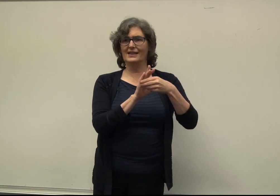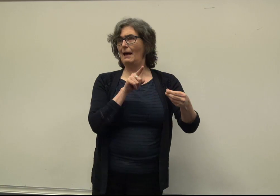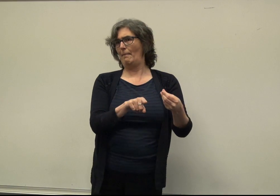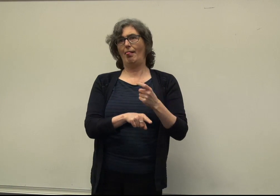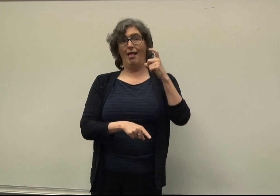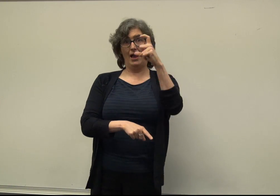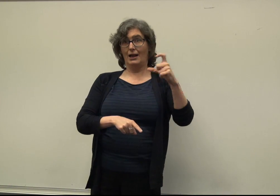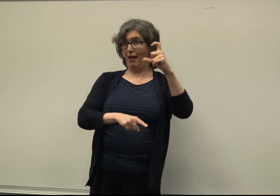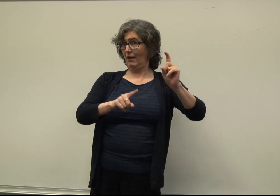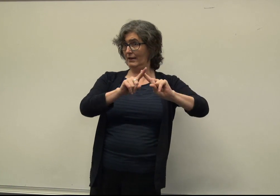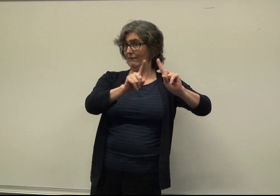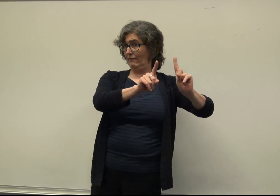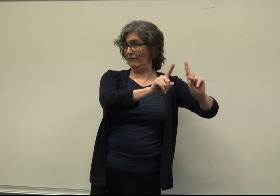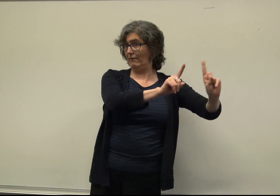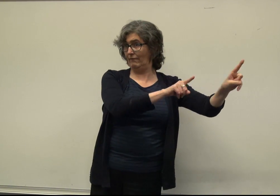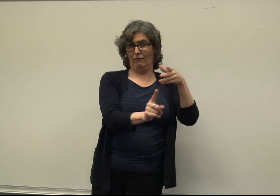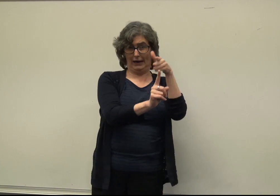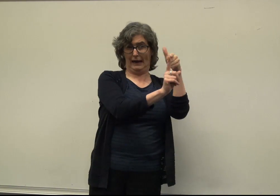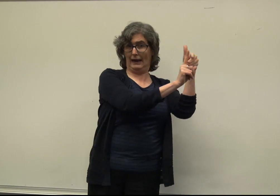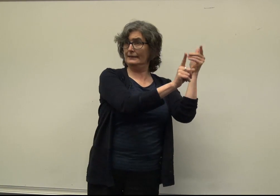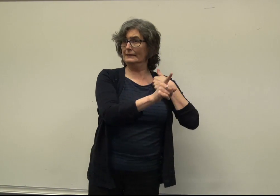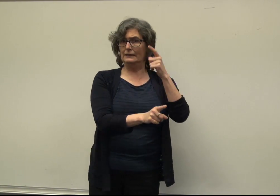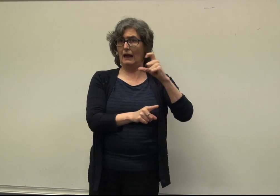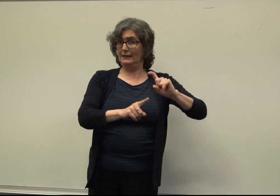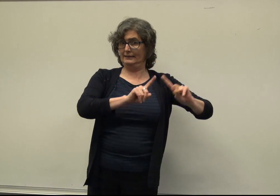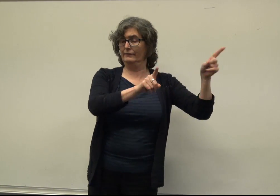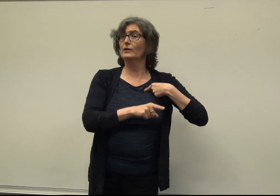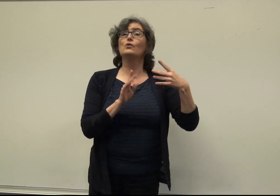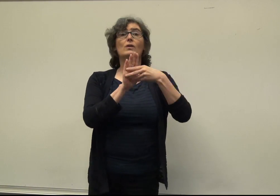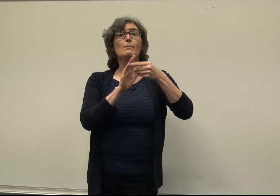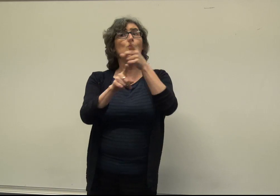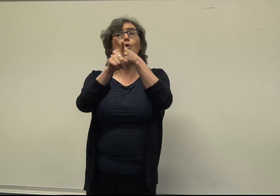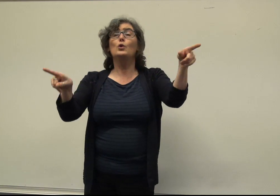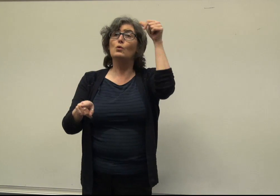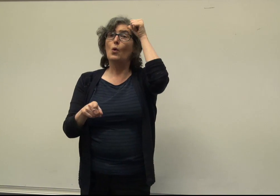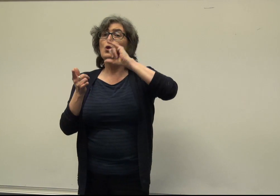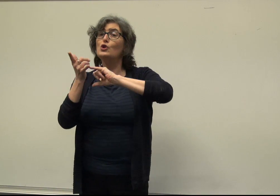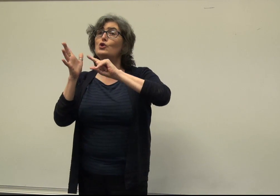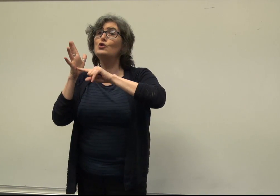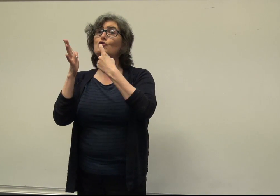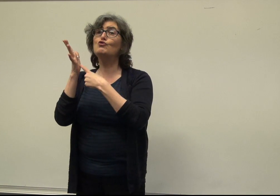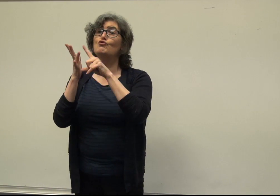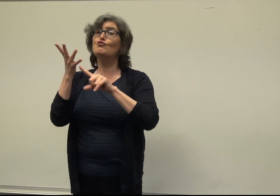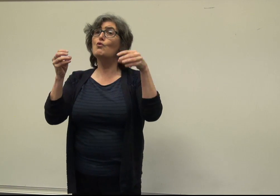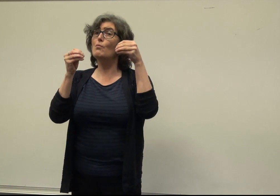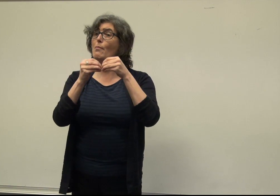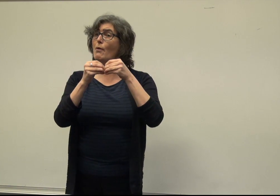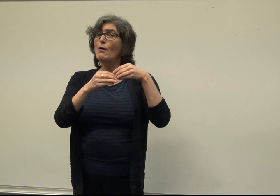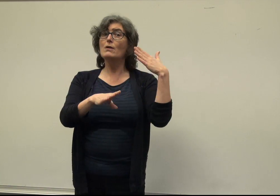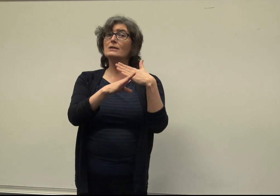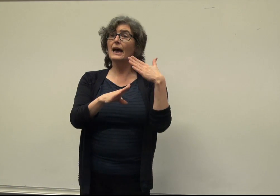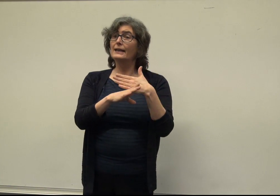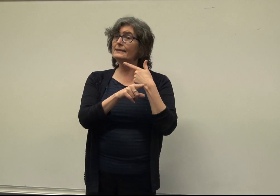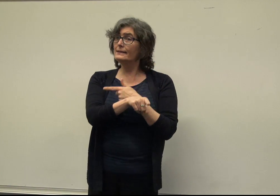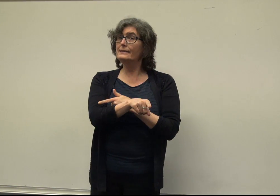with the Stroop task? Yeah? The Stroop task is a task, I don't have an example here, but you see